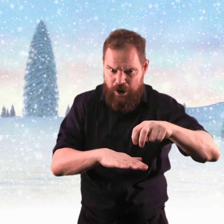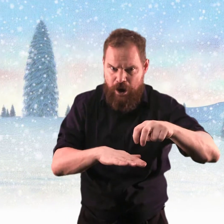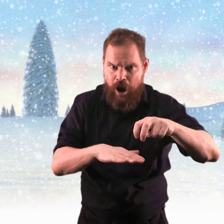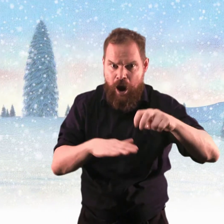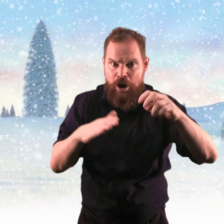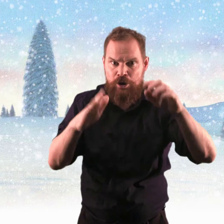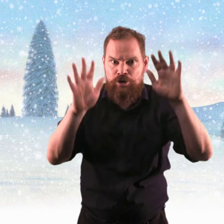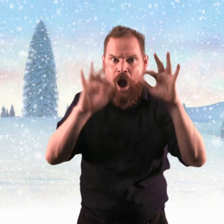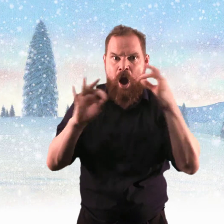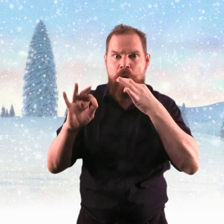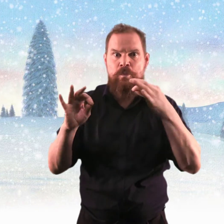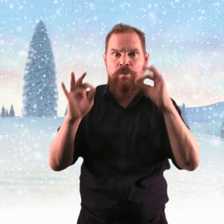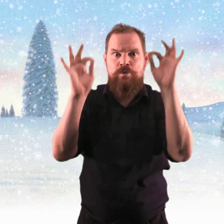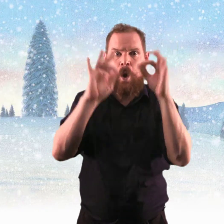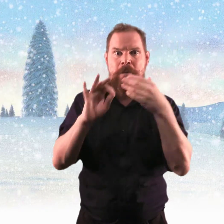But the snowman was gone,